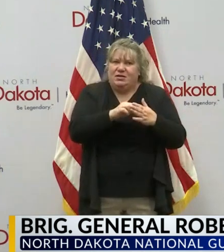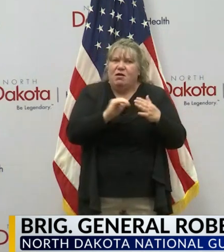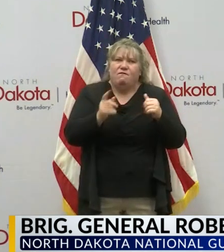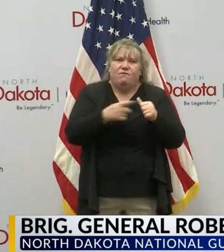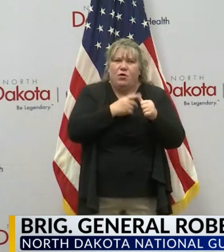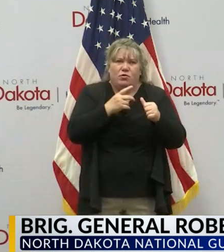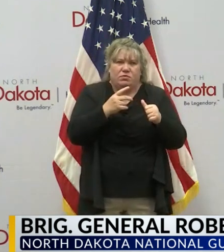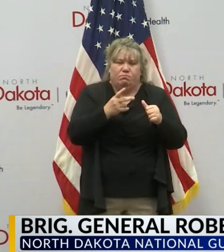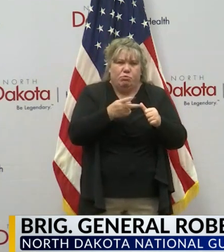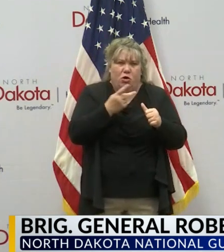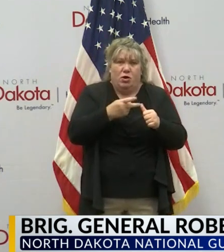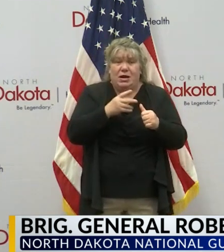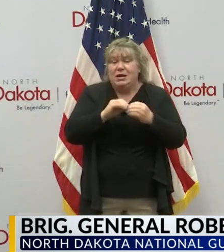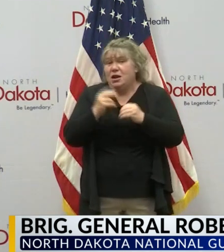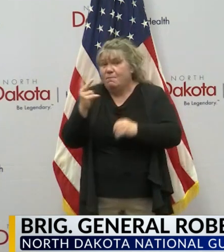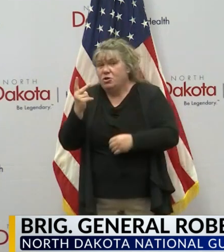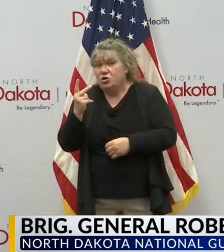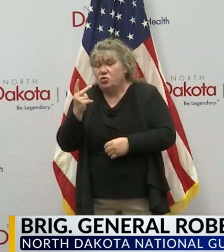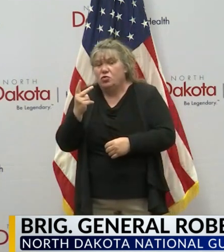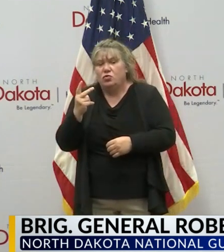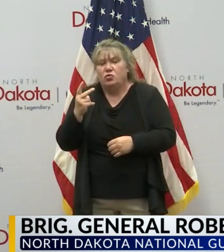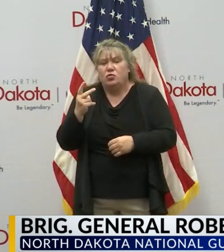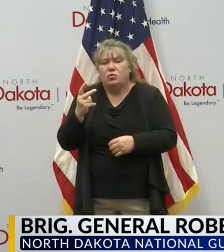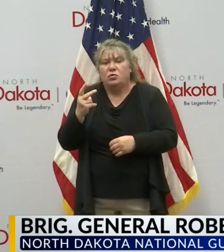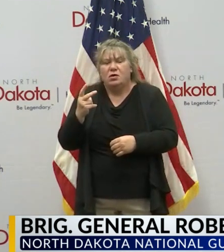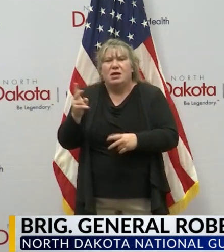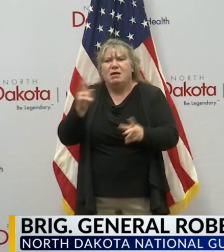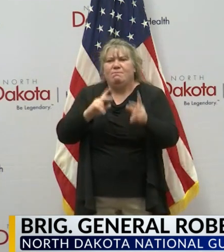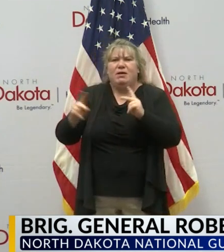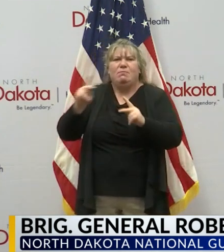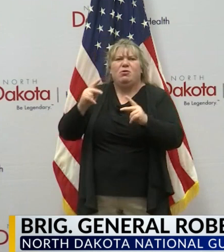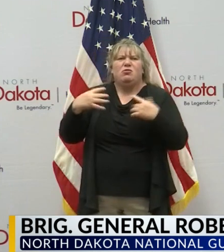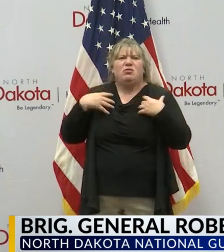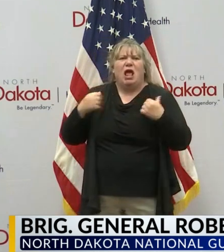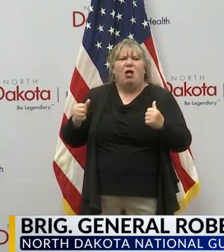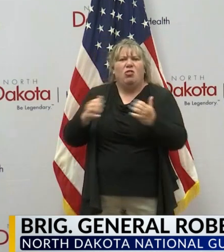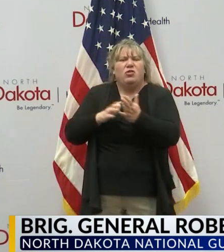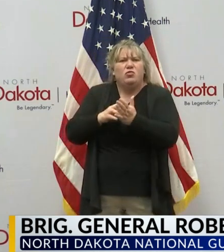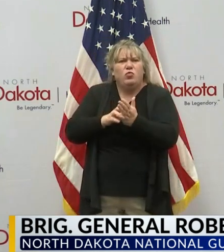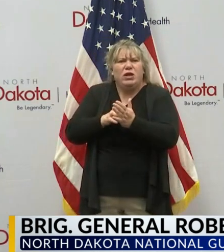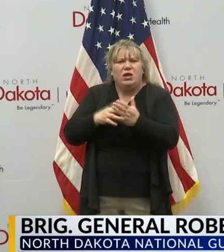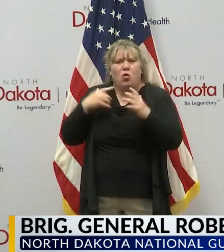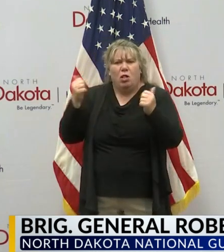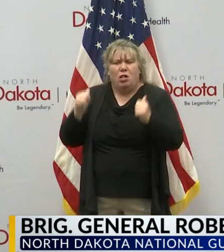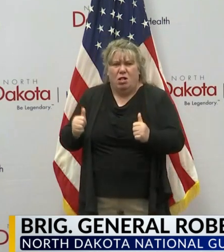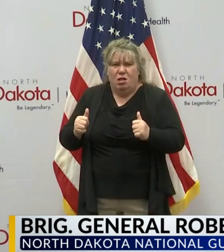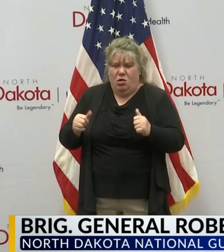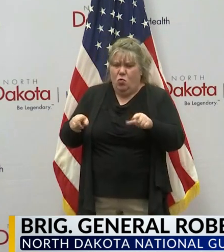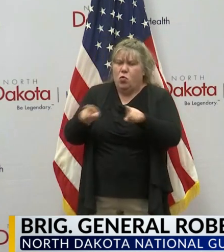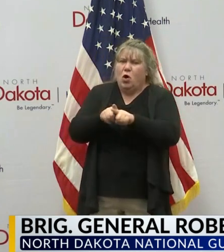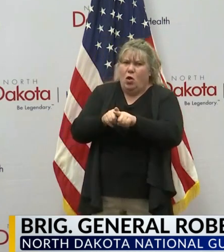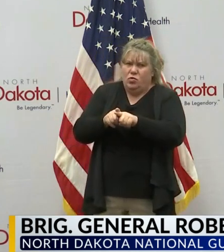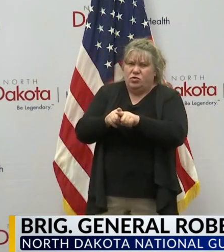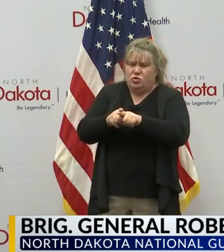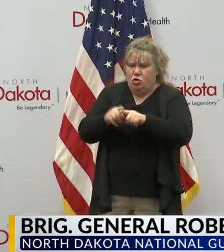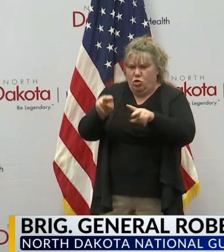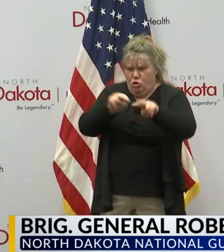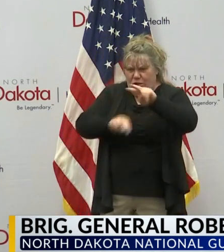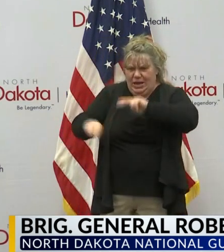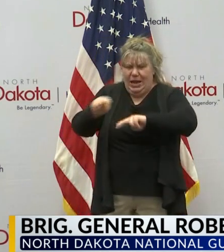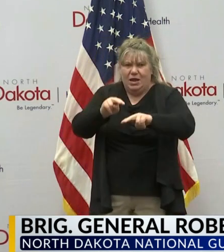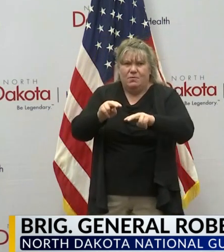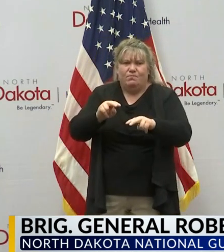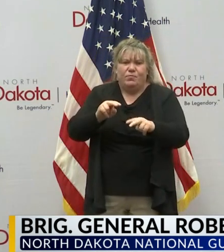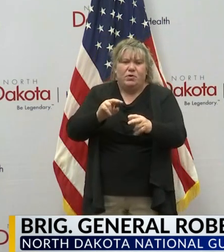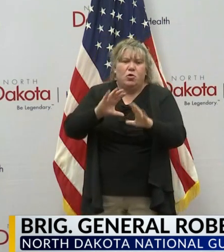one. Priority two is certainly the vulnerable persons. We're certainly looking at long-term care, congregate populations